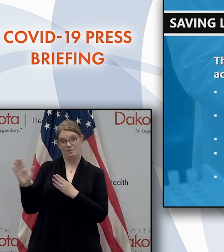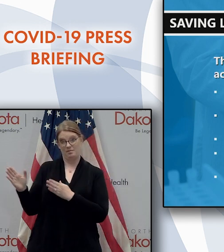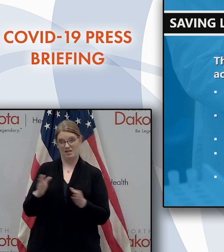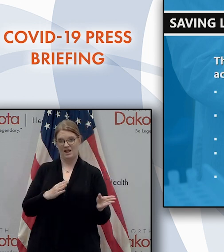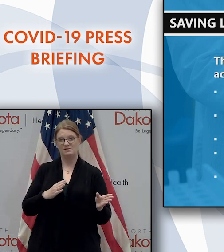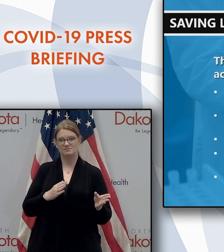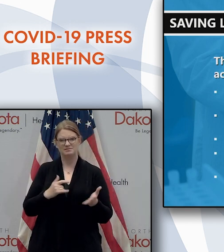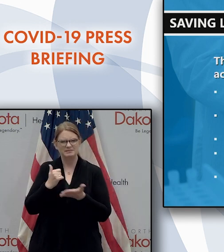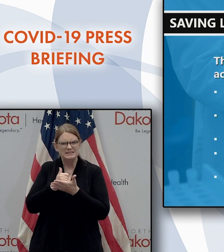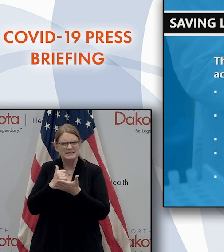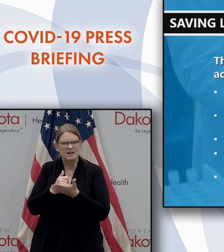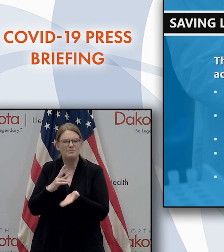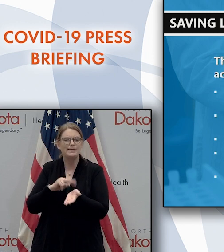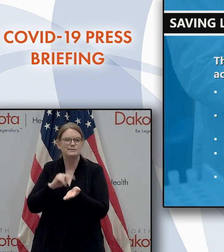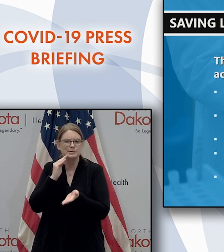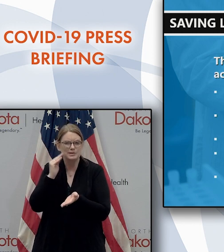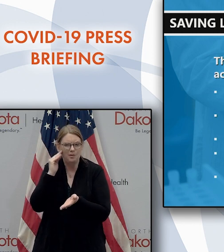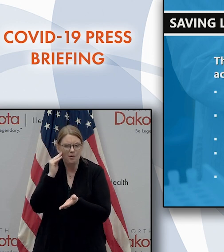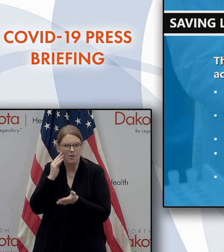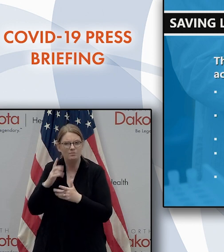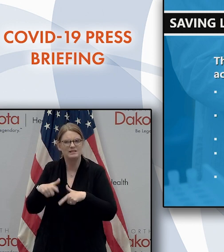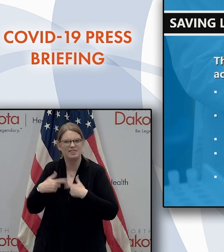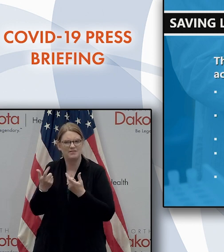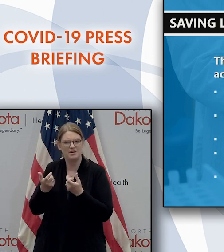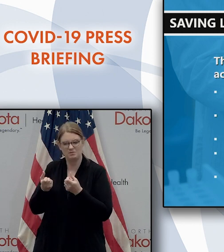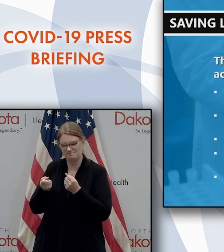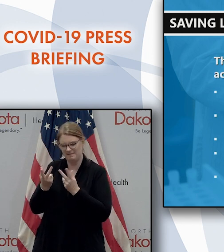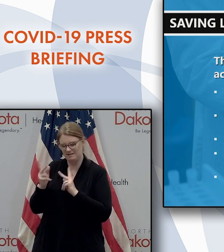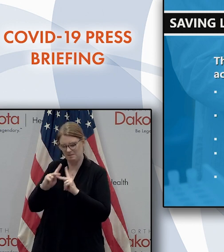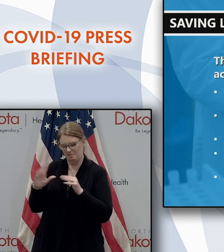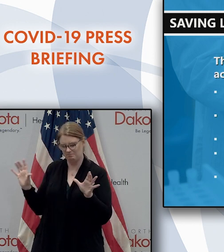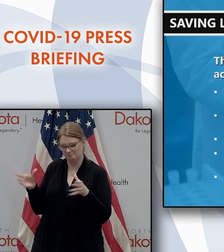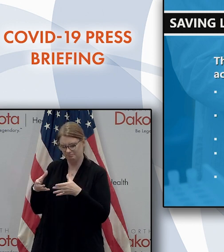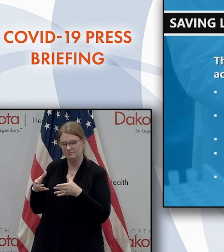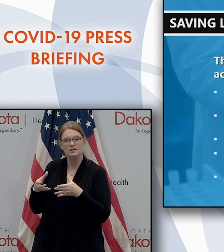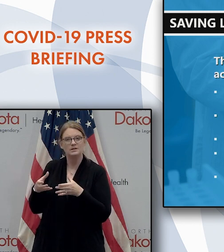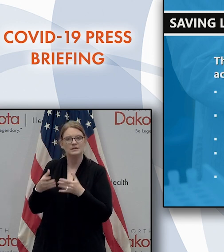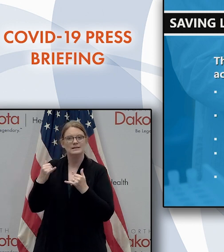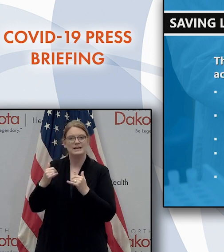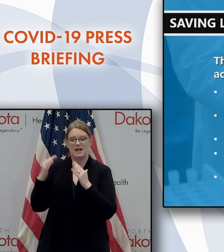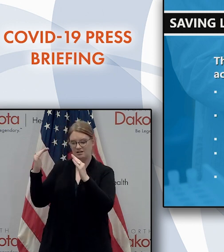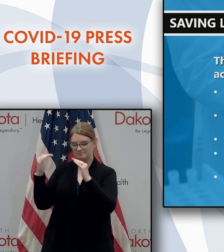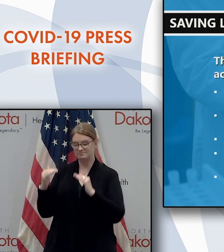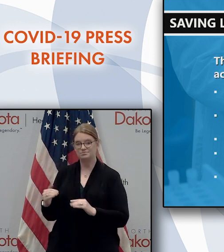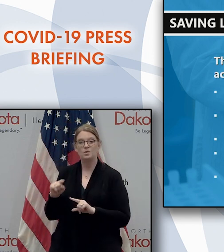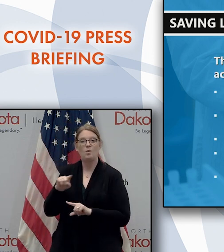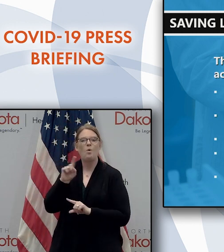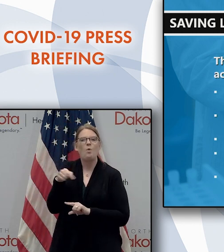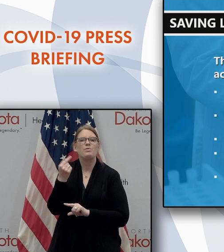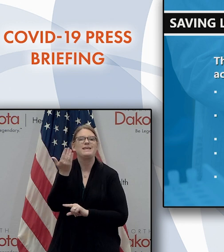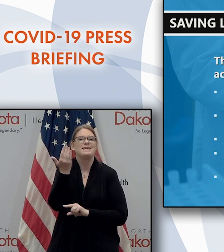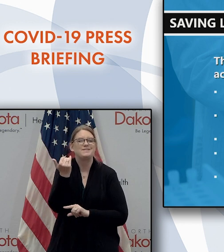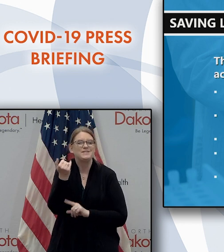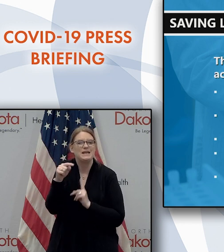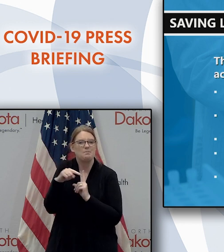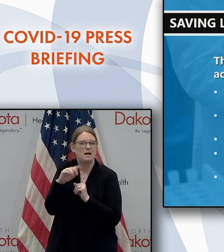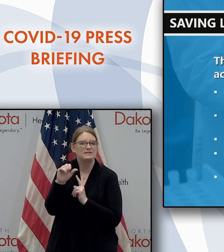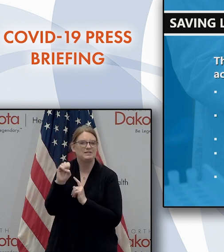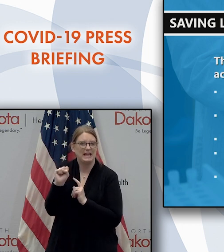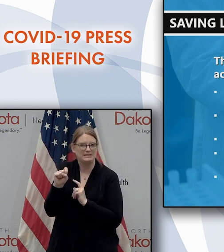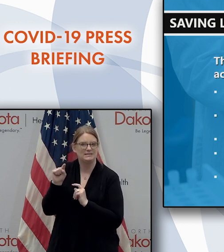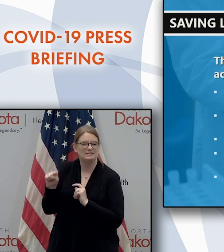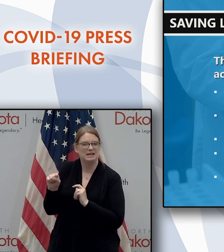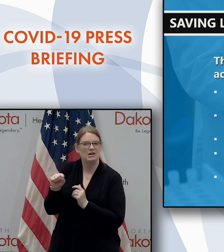Plan, which we called VP3, we've reduced our long-term cases now down to 15. There's only 15 positive